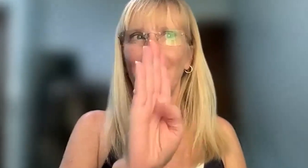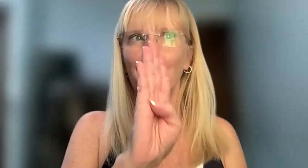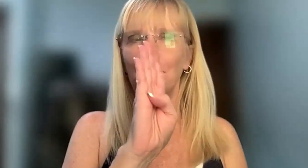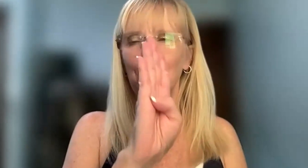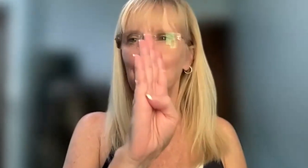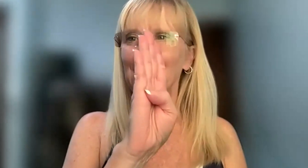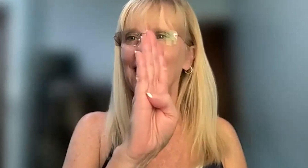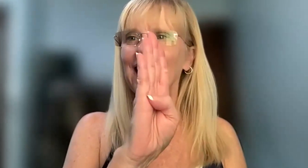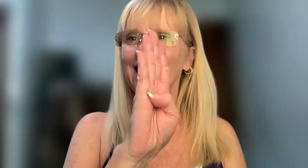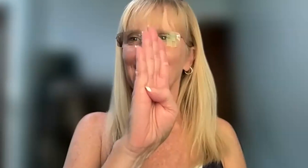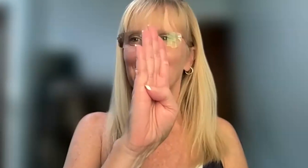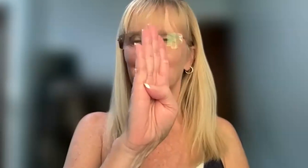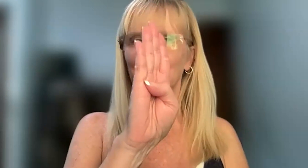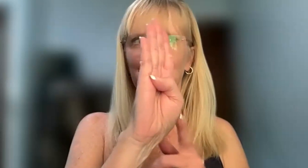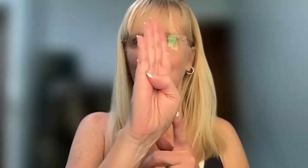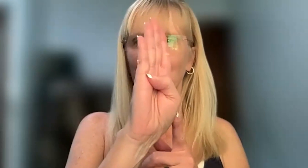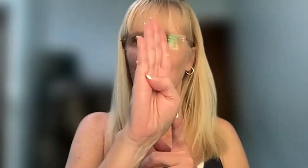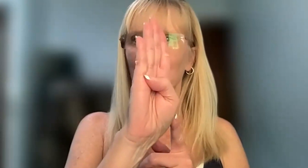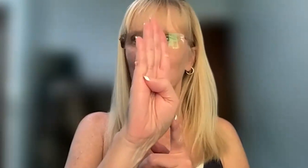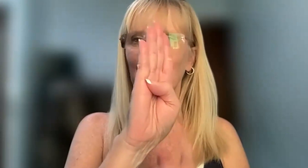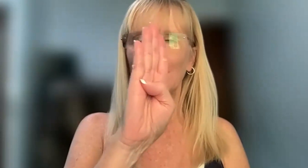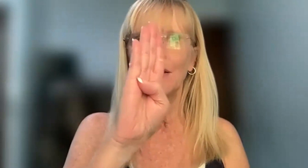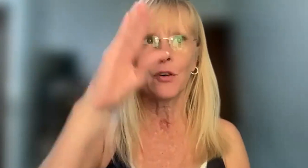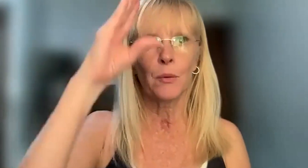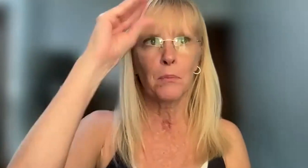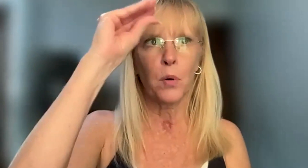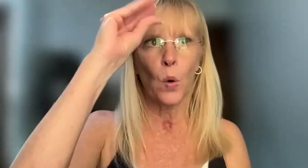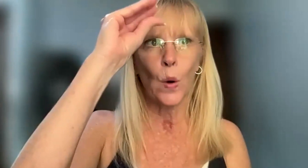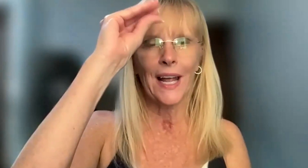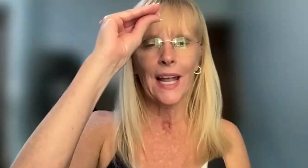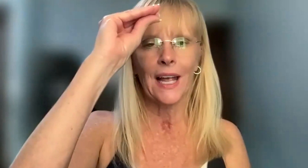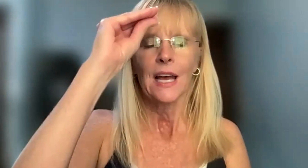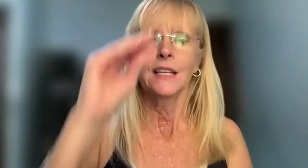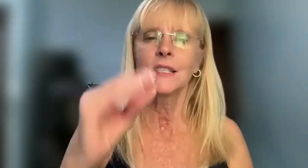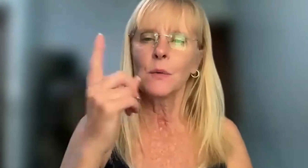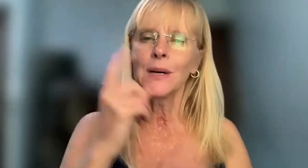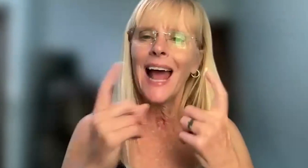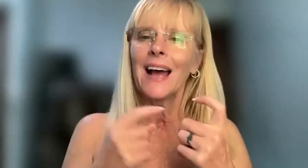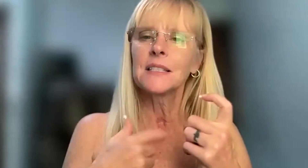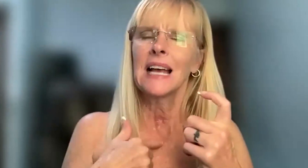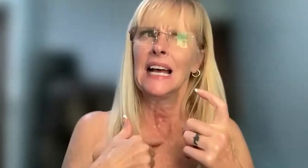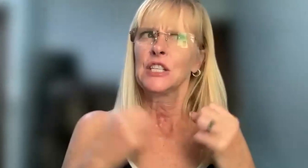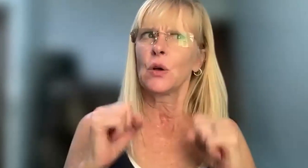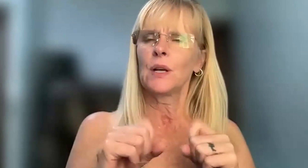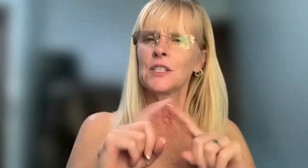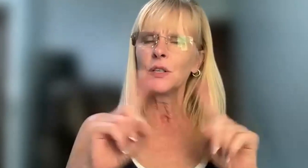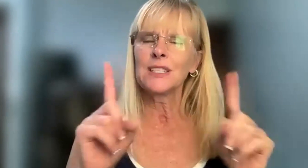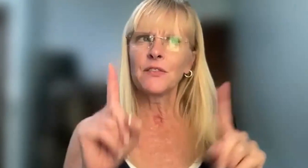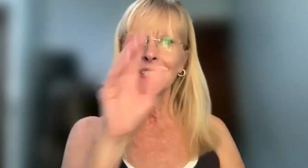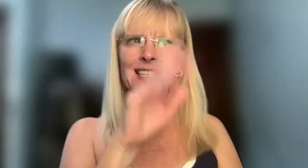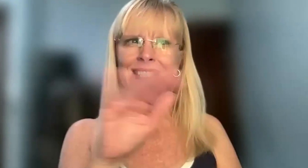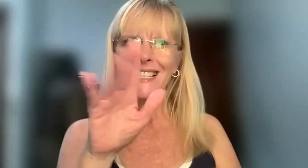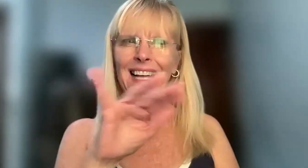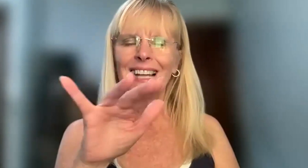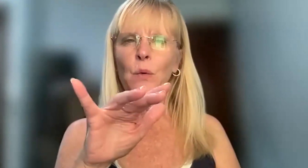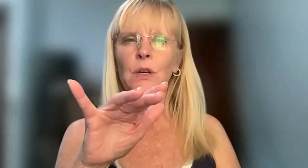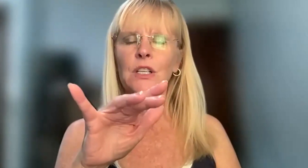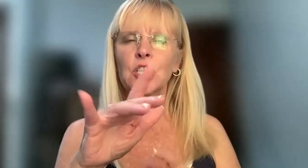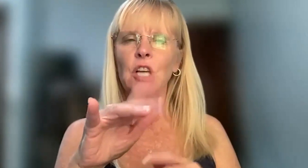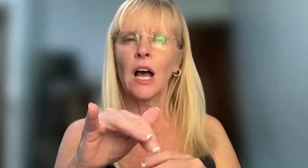have B for boy. Now someone asked, so is there a difference in sign language